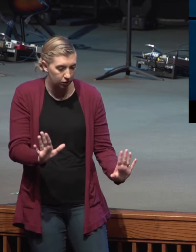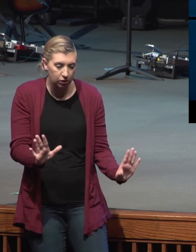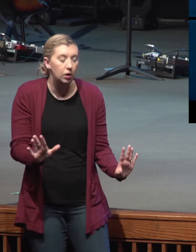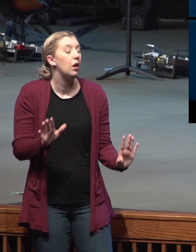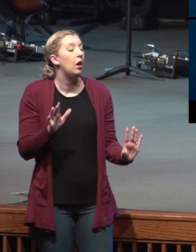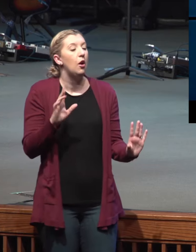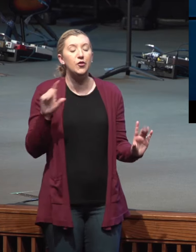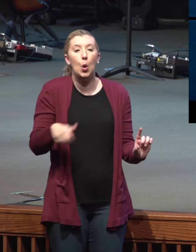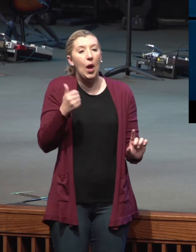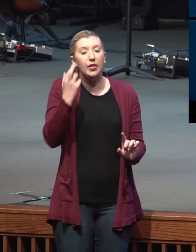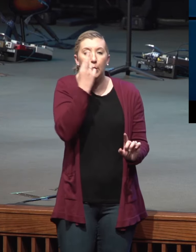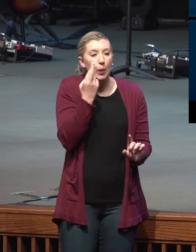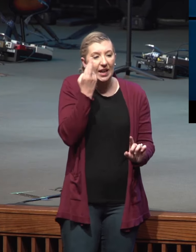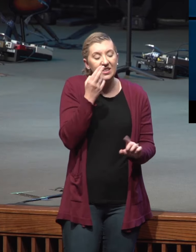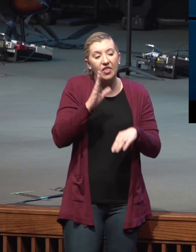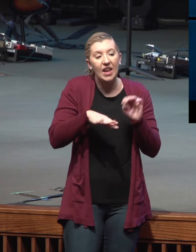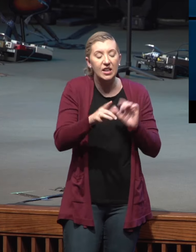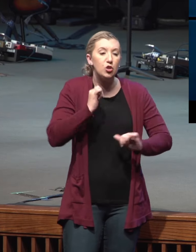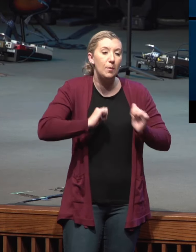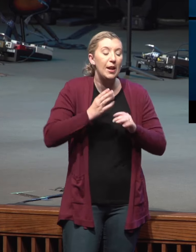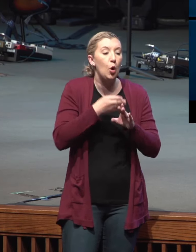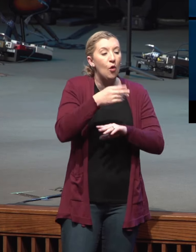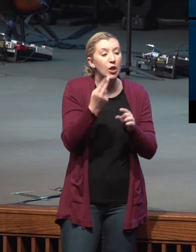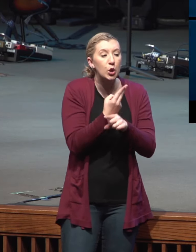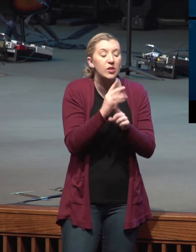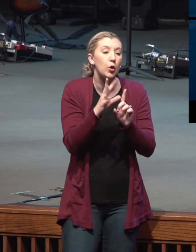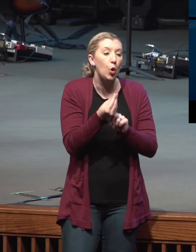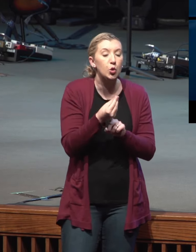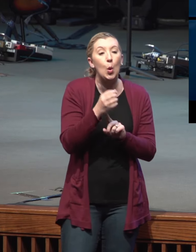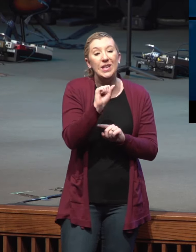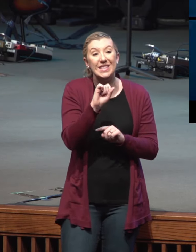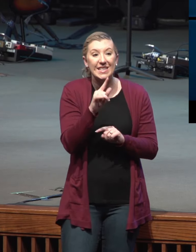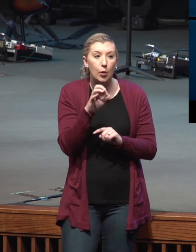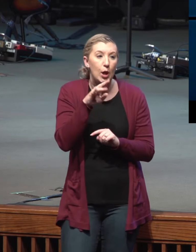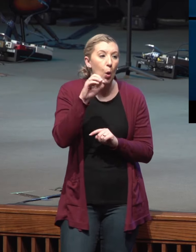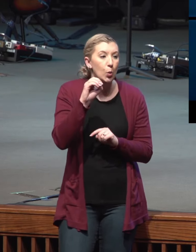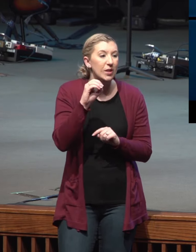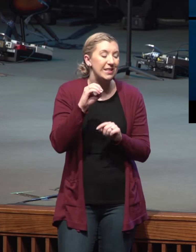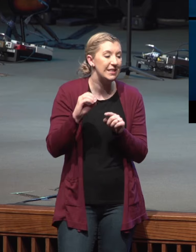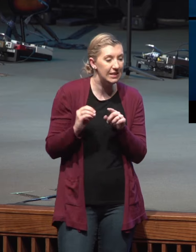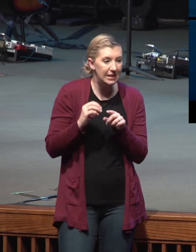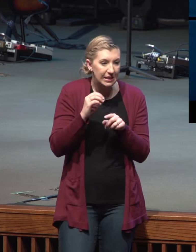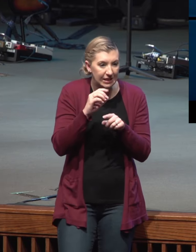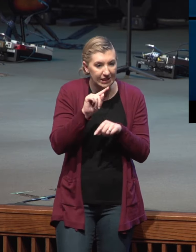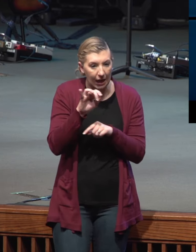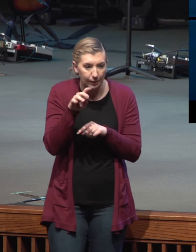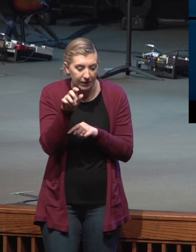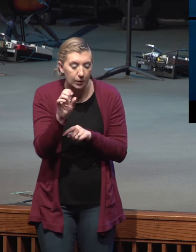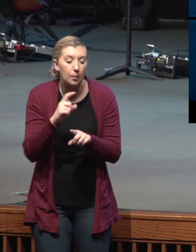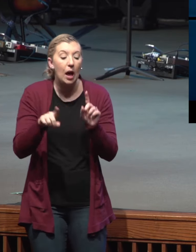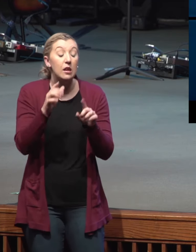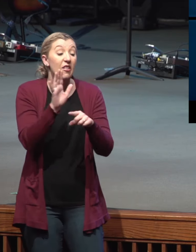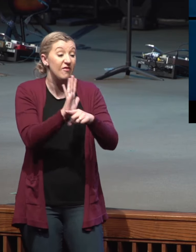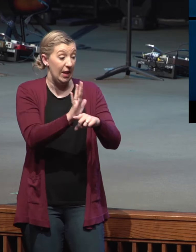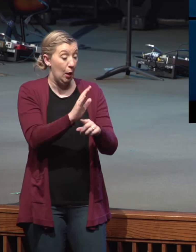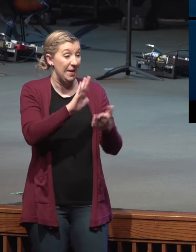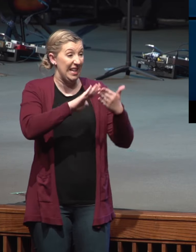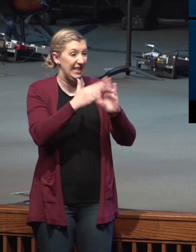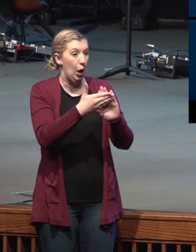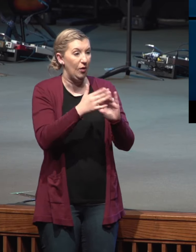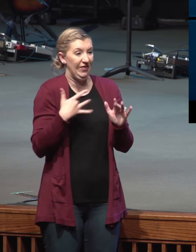if for no other reason than its dramatic overuse of cultural stereotypes, but in the film, a town is